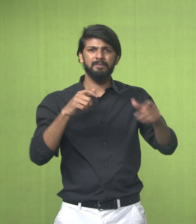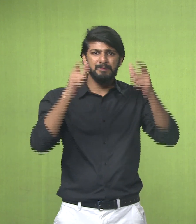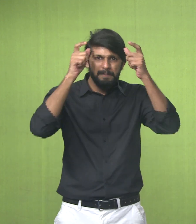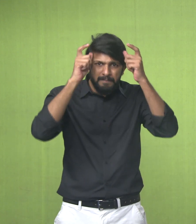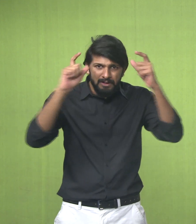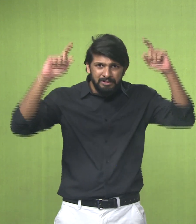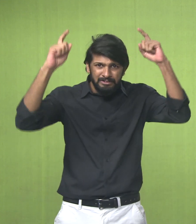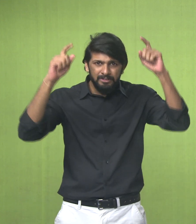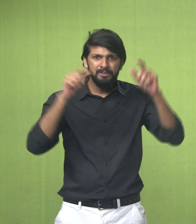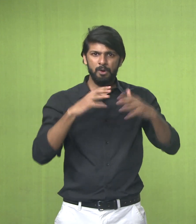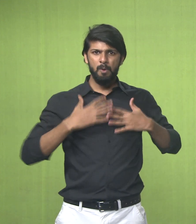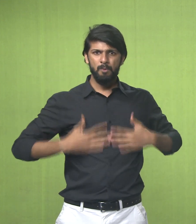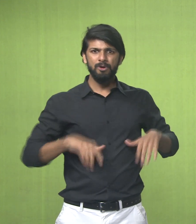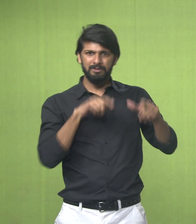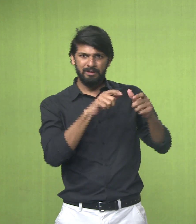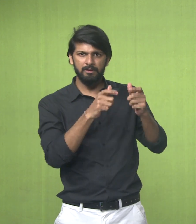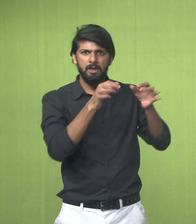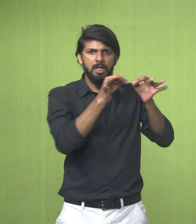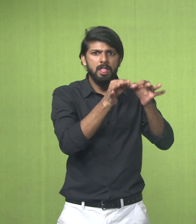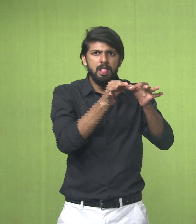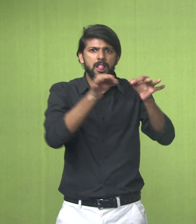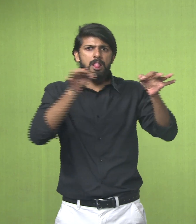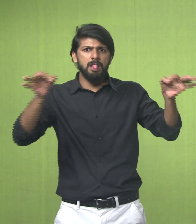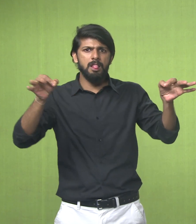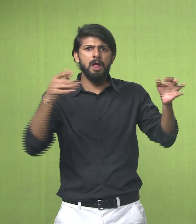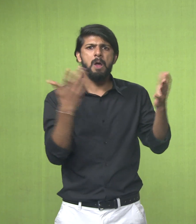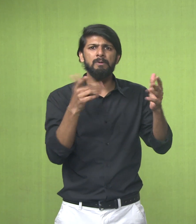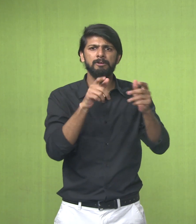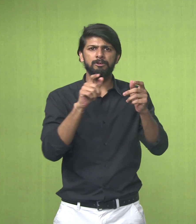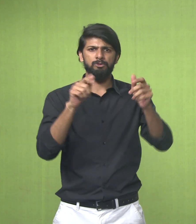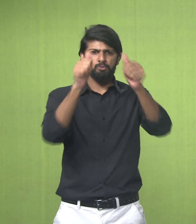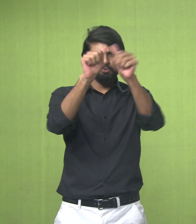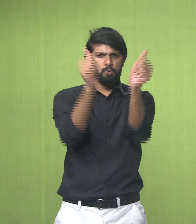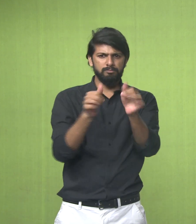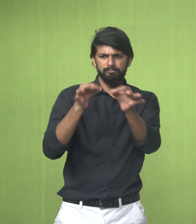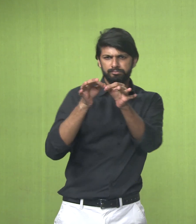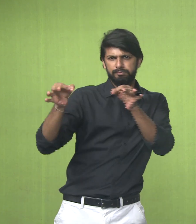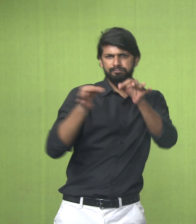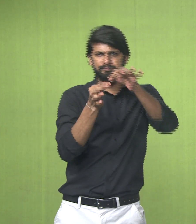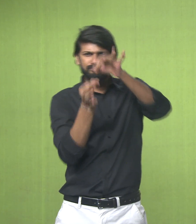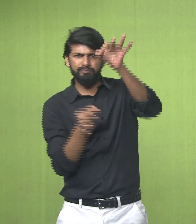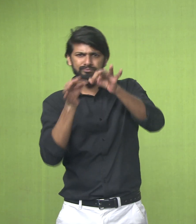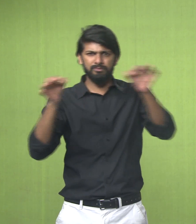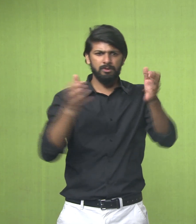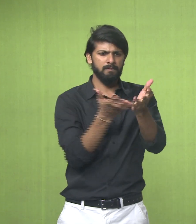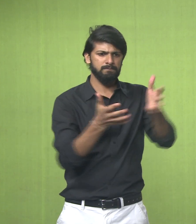the tiger and the bull, which have been depicted on the two jars, the body of